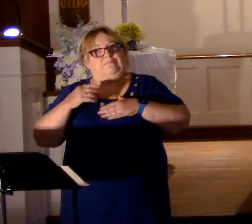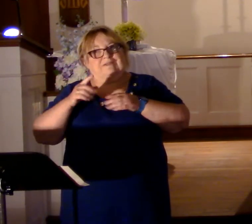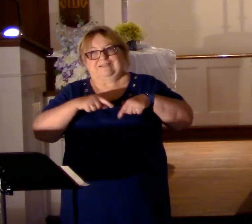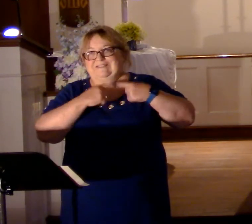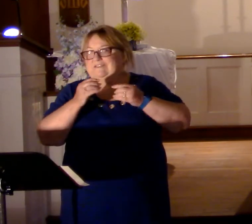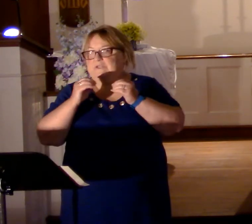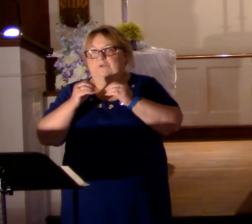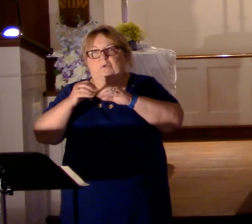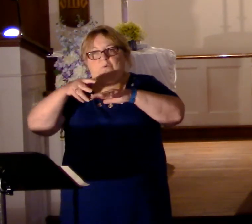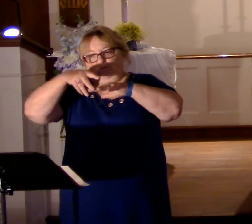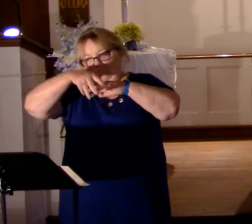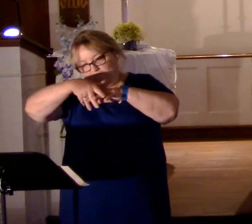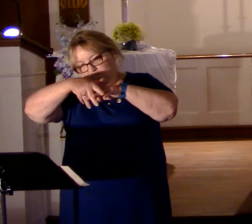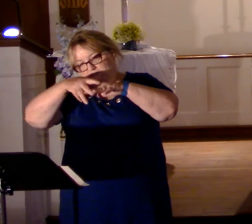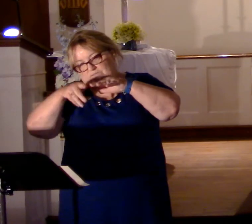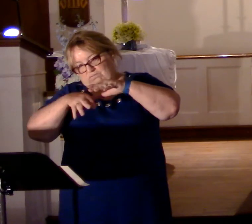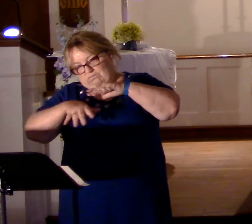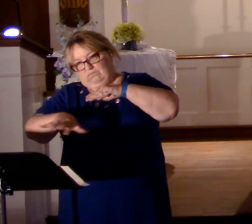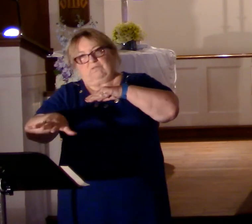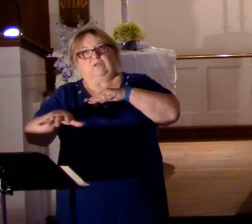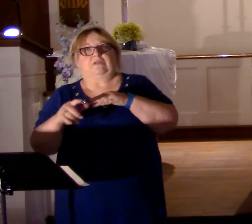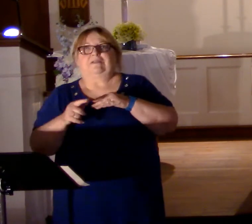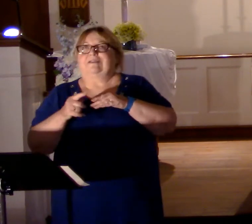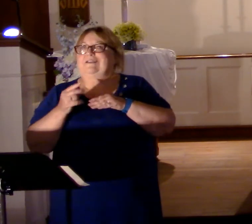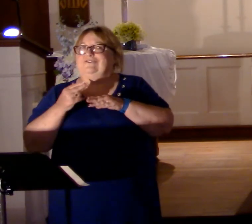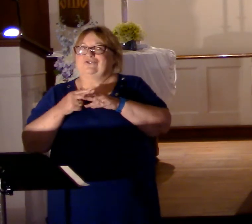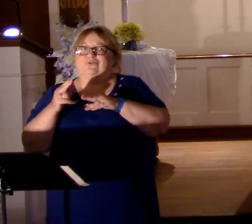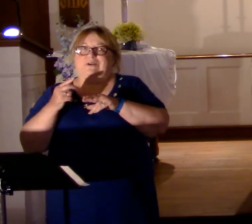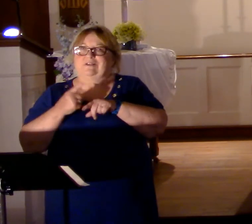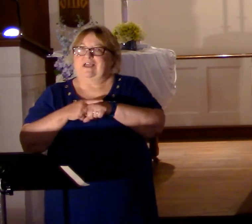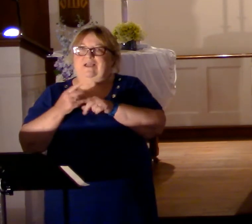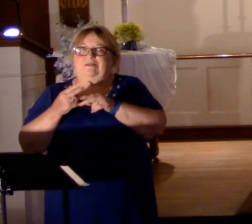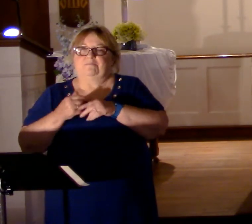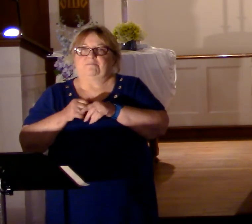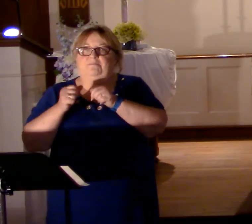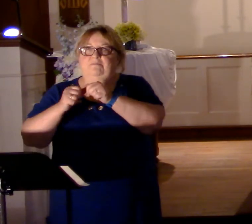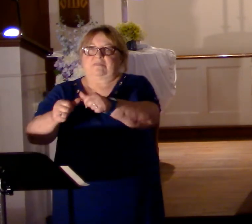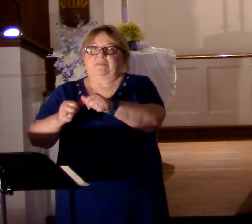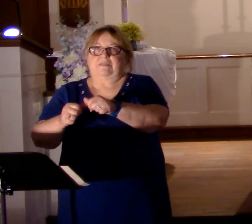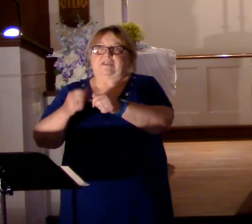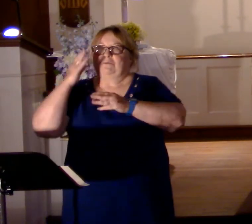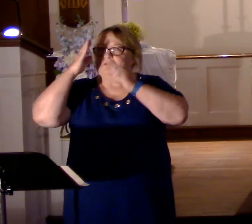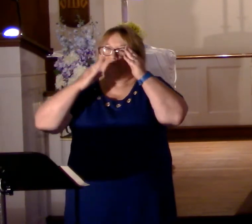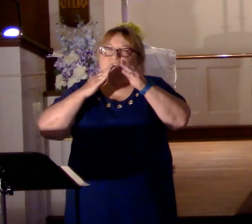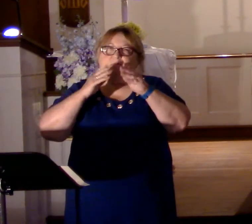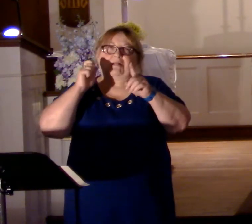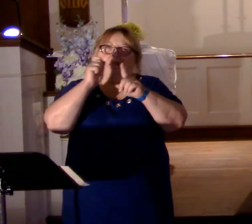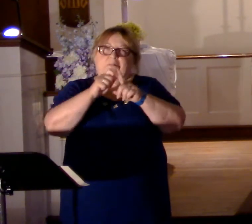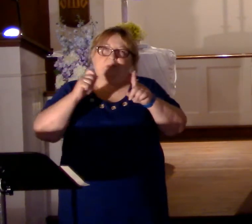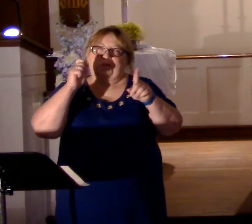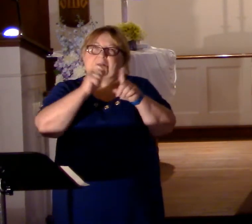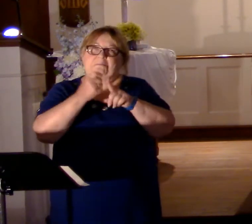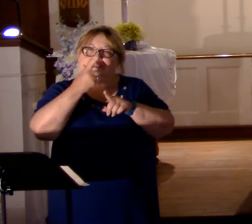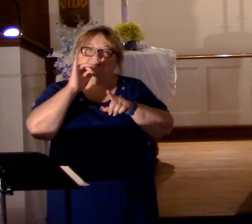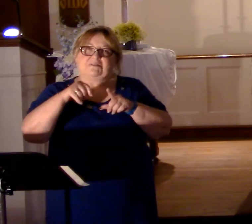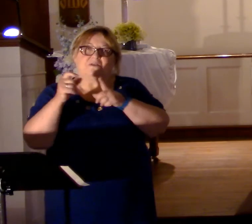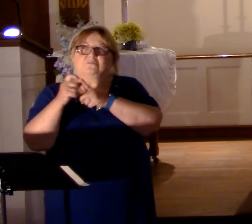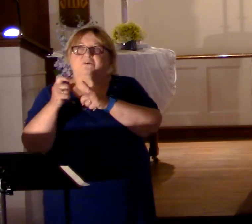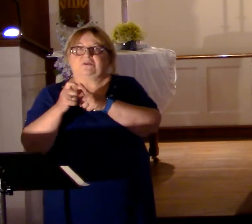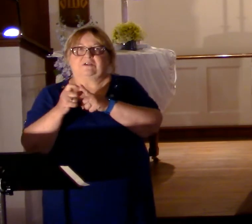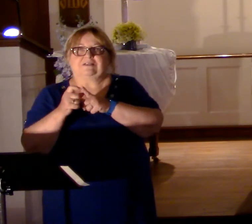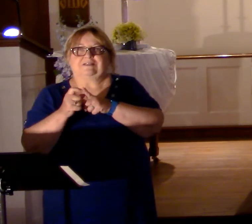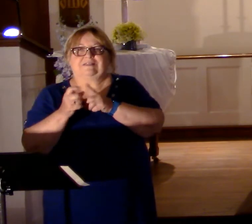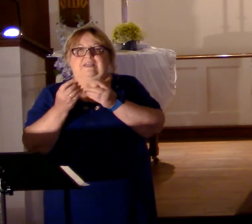it has no root, they last only a short time. While trouble or persecution comes because of this word,